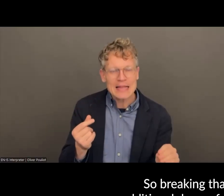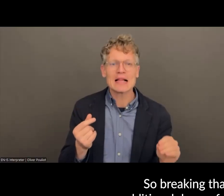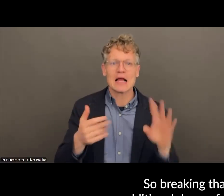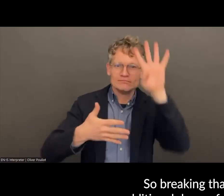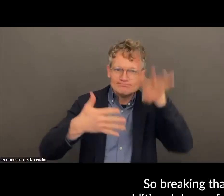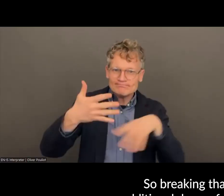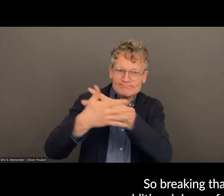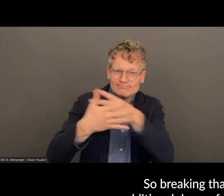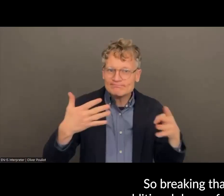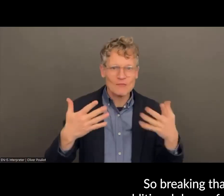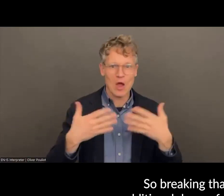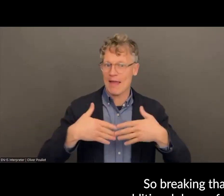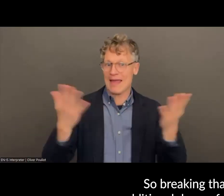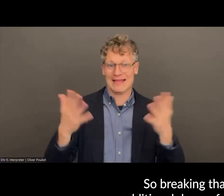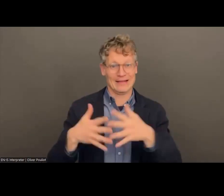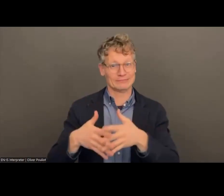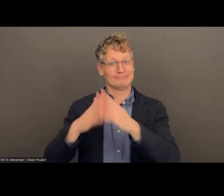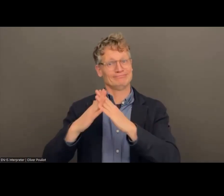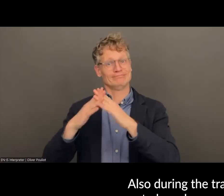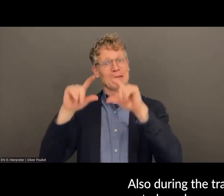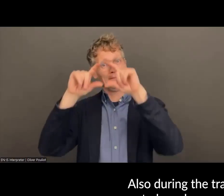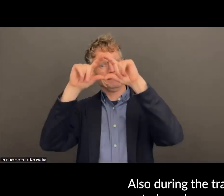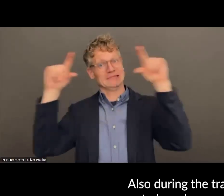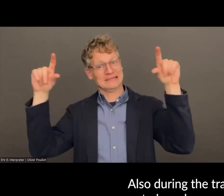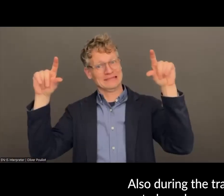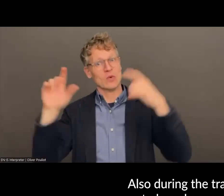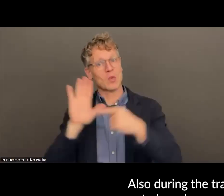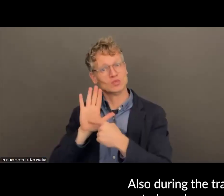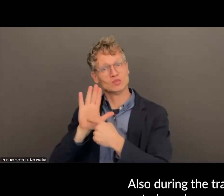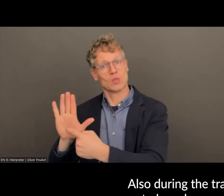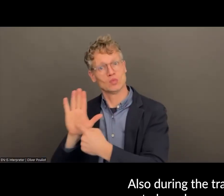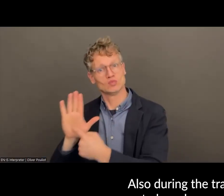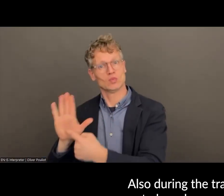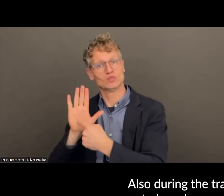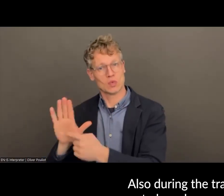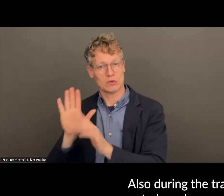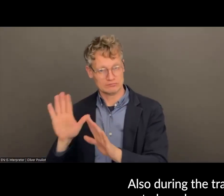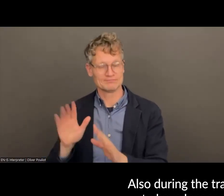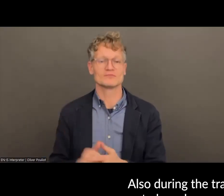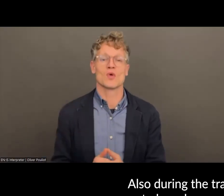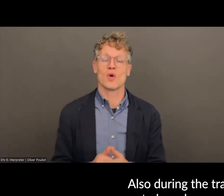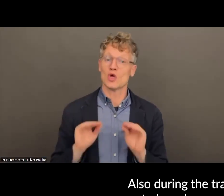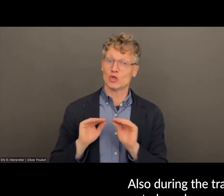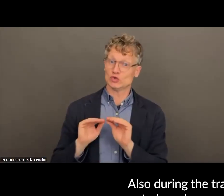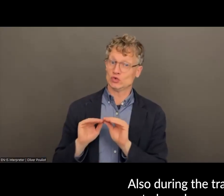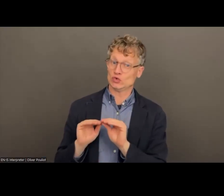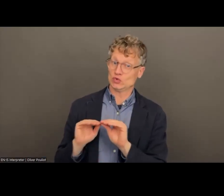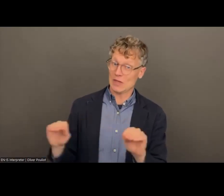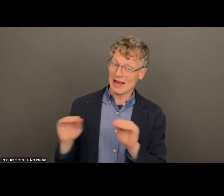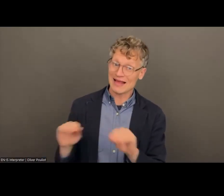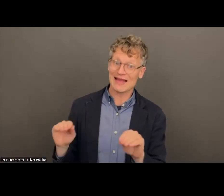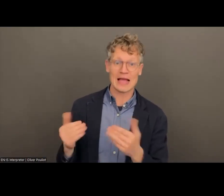additional demos for them to understand. Also during the training, you allow them to have longer periods of